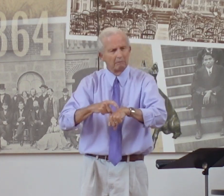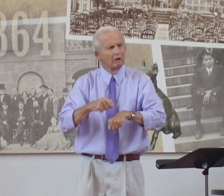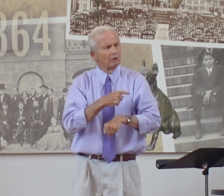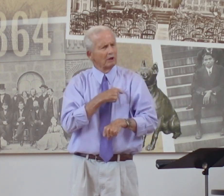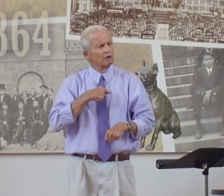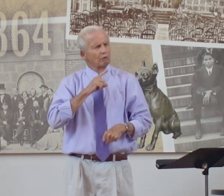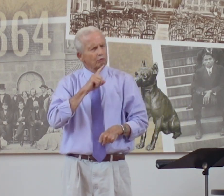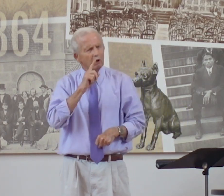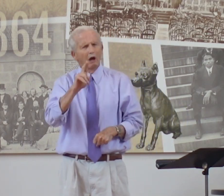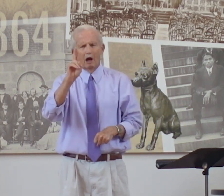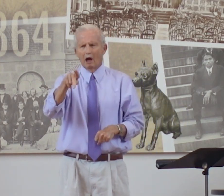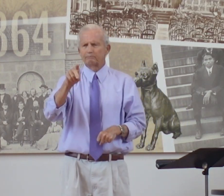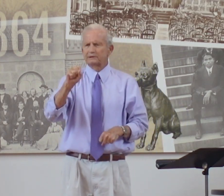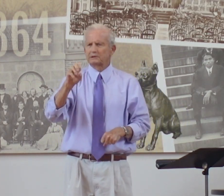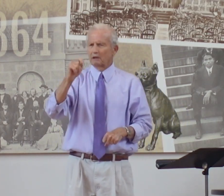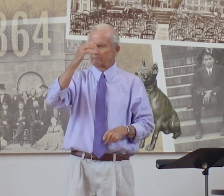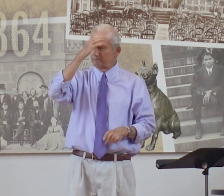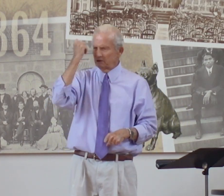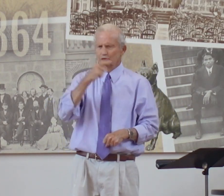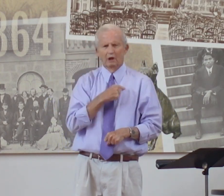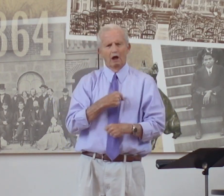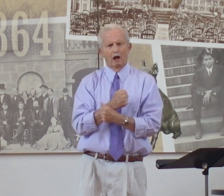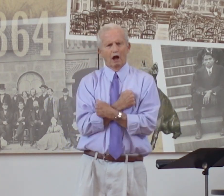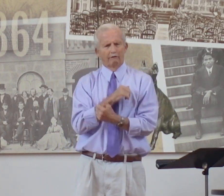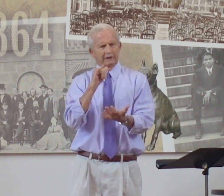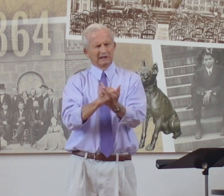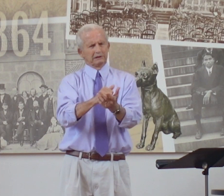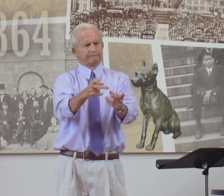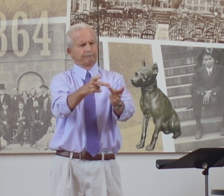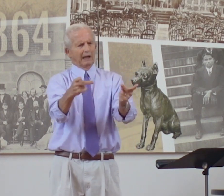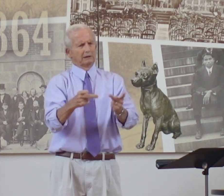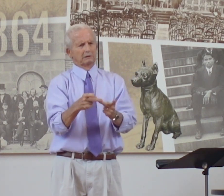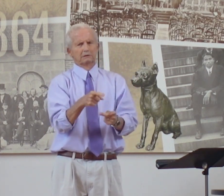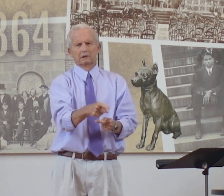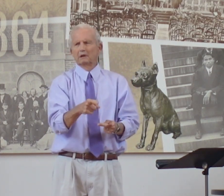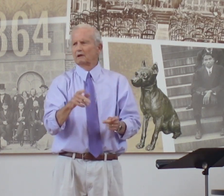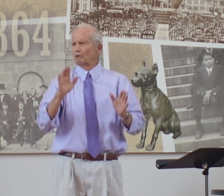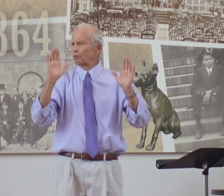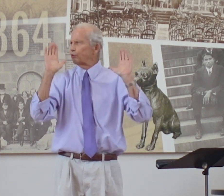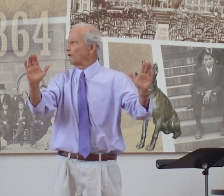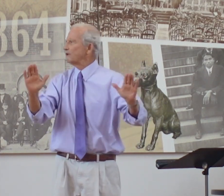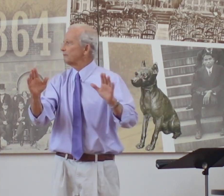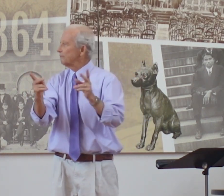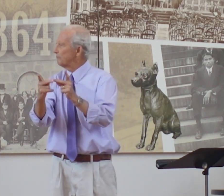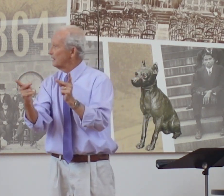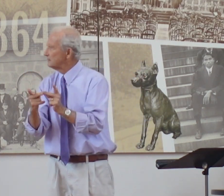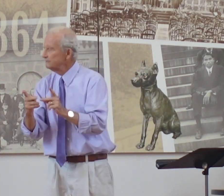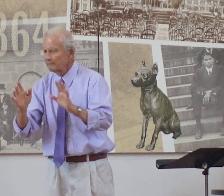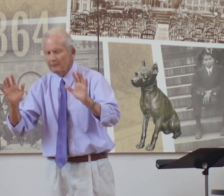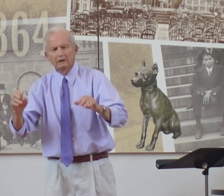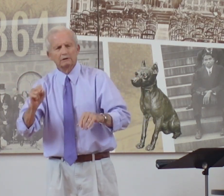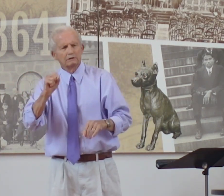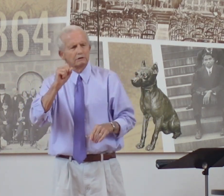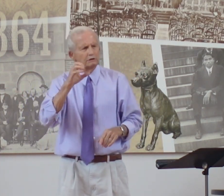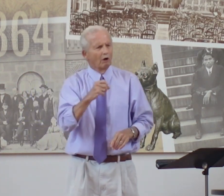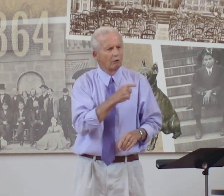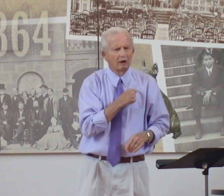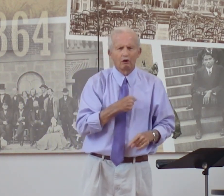The president at that time, I was president at that time, and I was very upset because we loved that meeting space. It was a wonderful building.